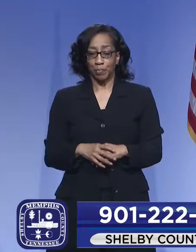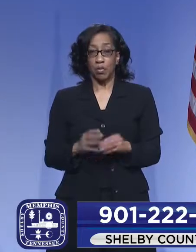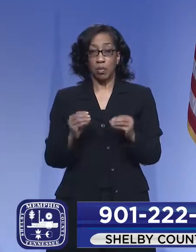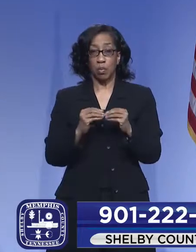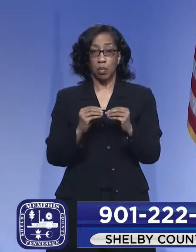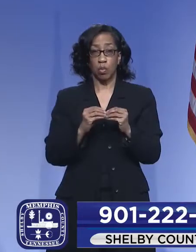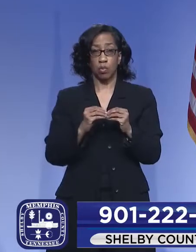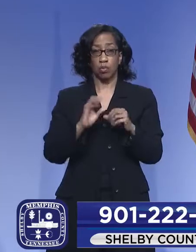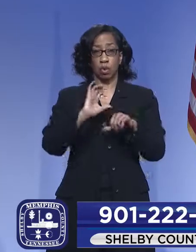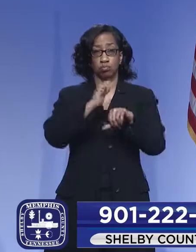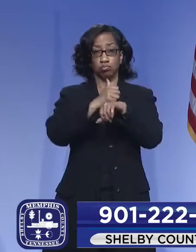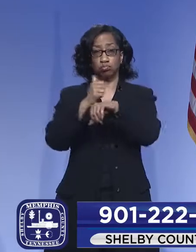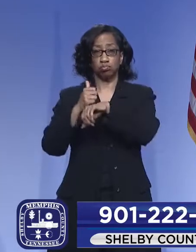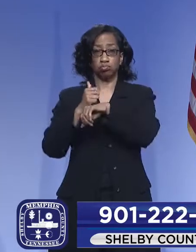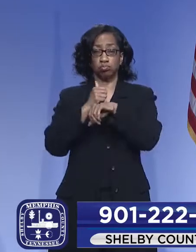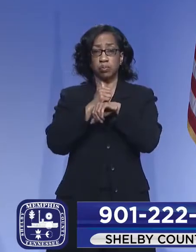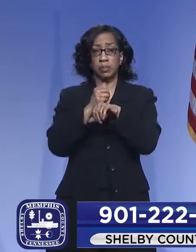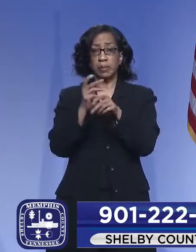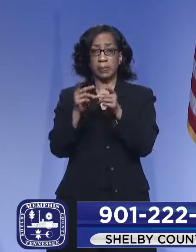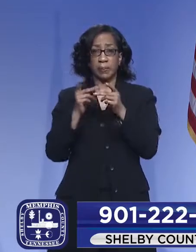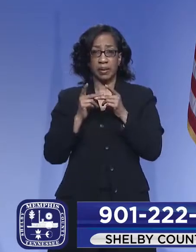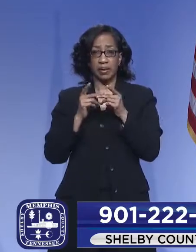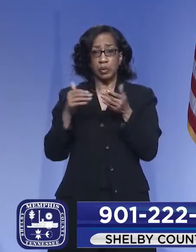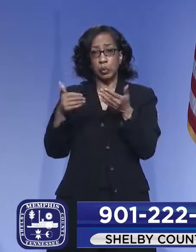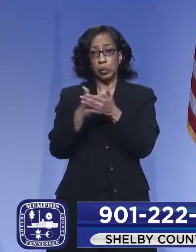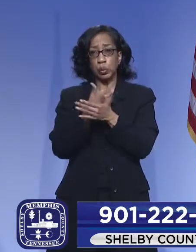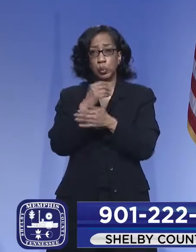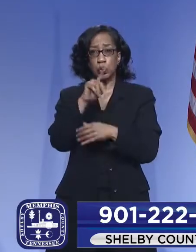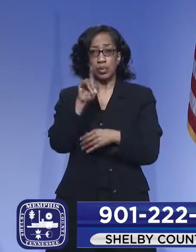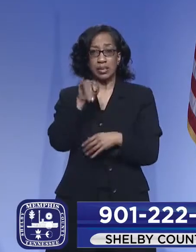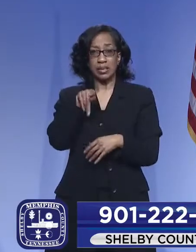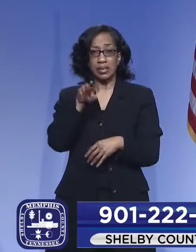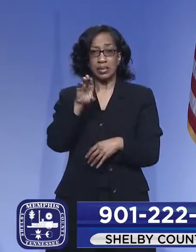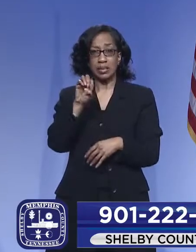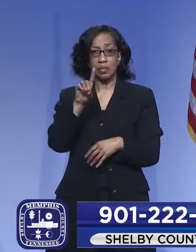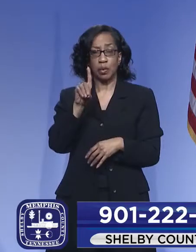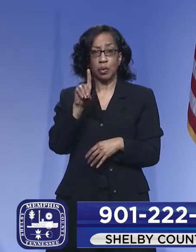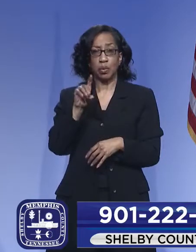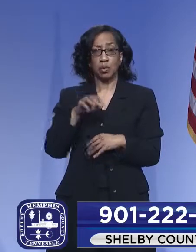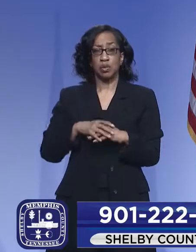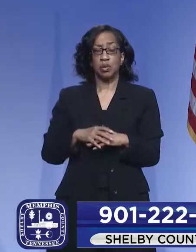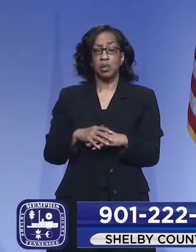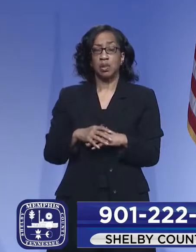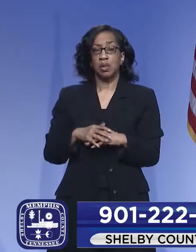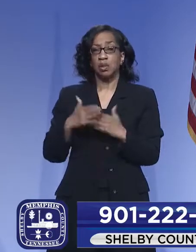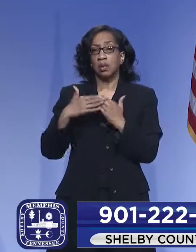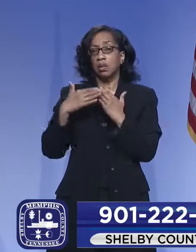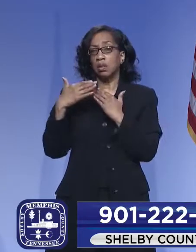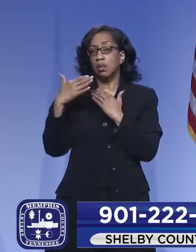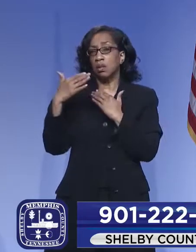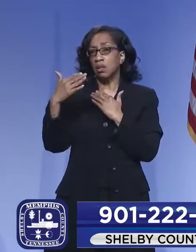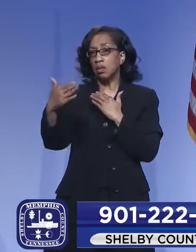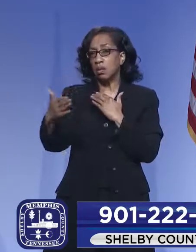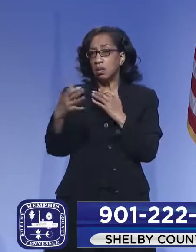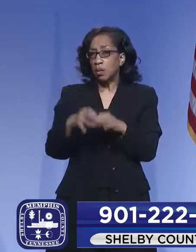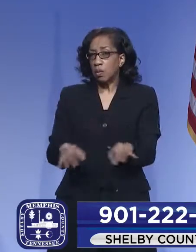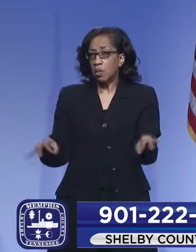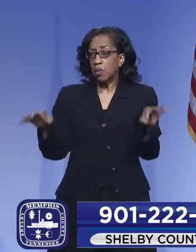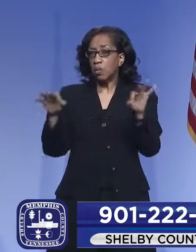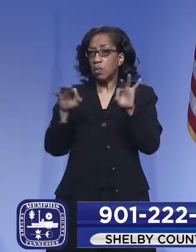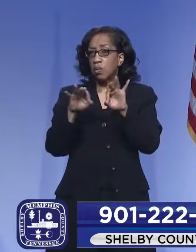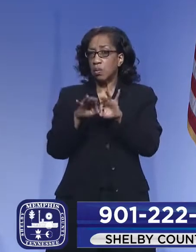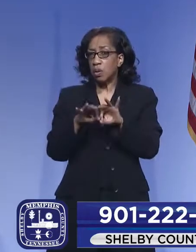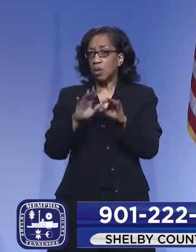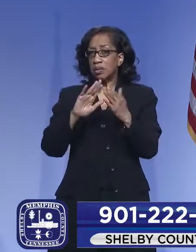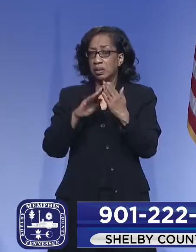in the coming weeks and those new zip codes that haven't had it before, how important will the ongoing efforts be, getting community